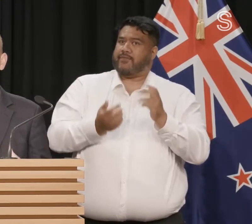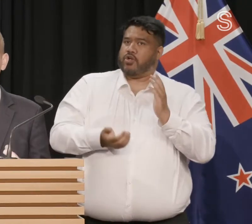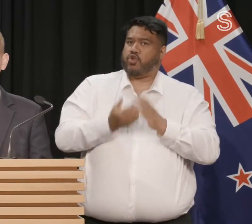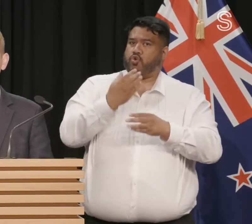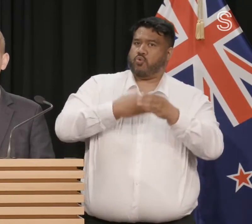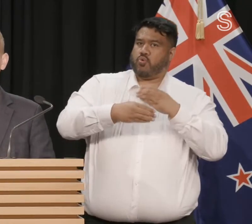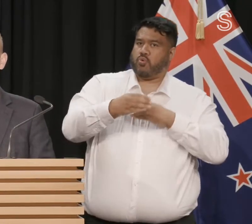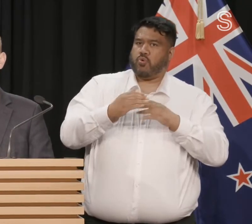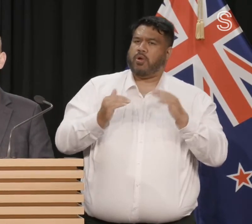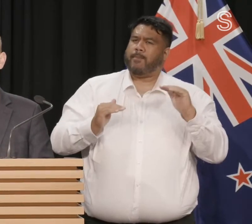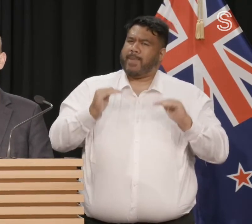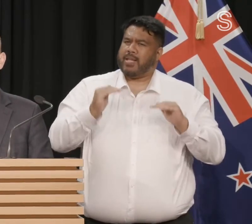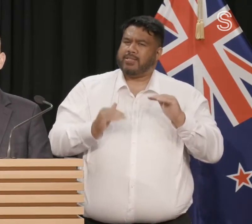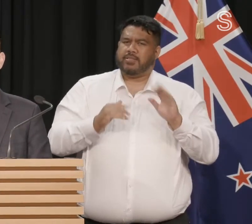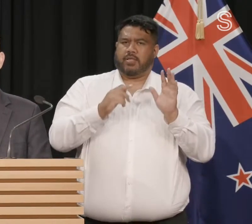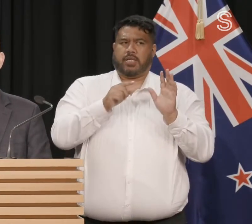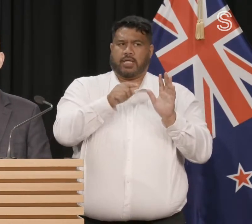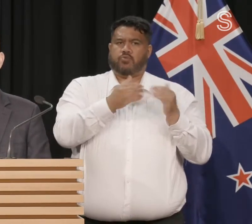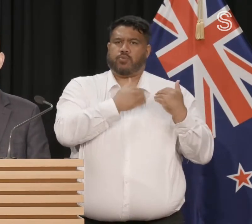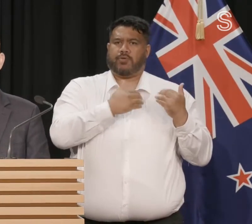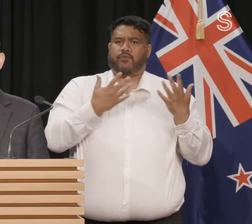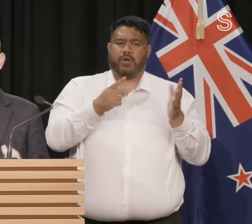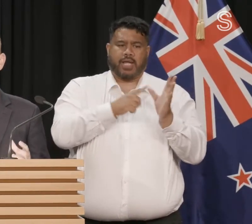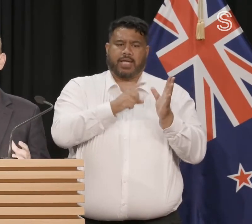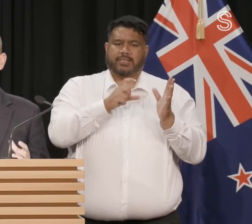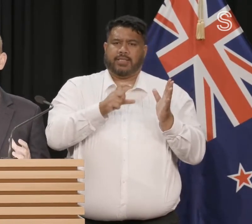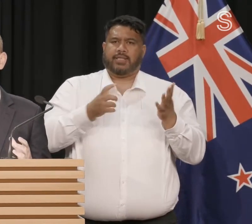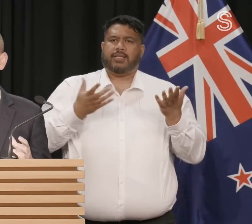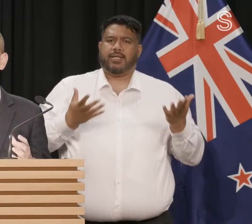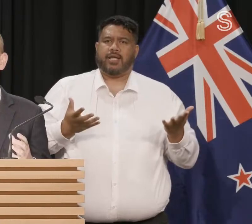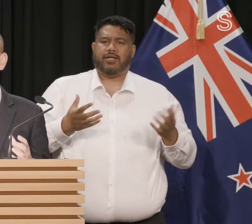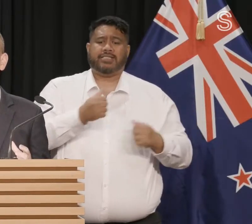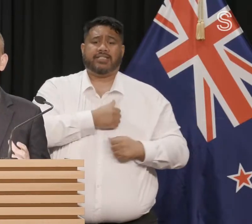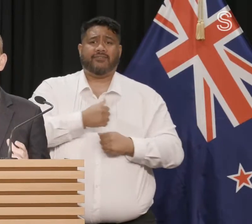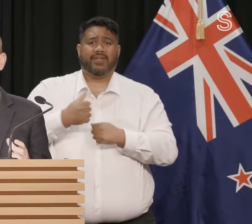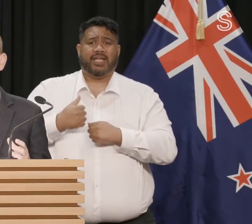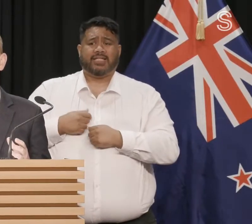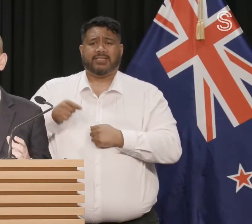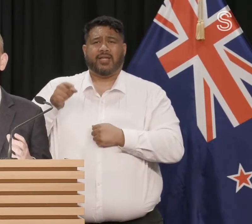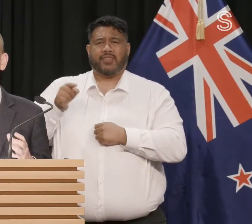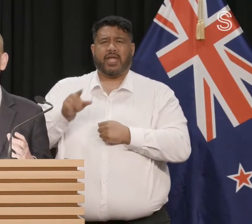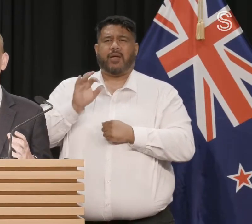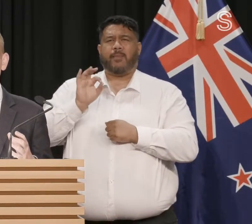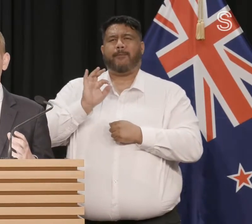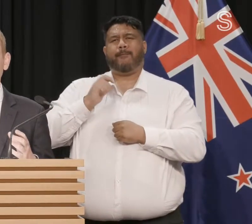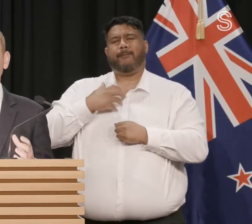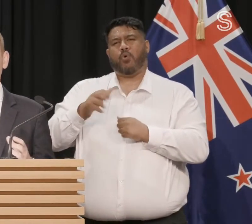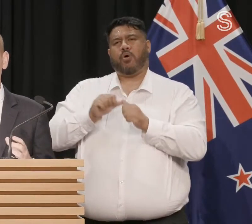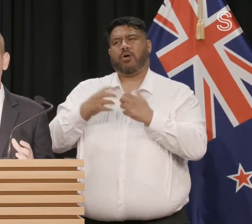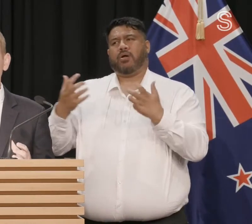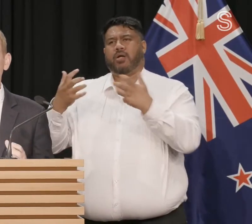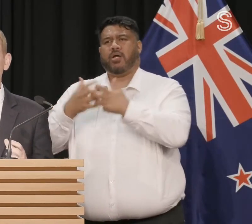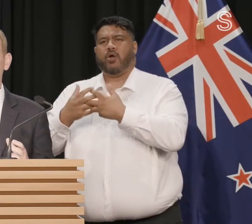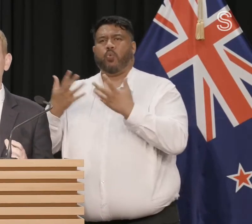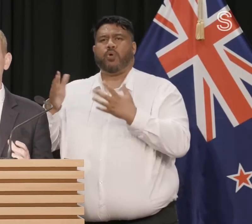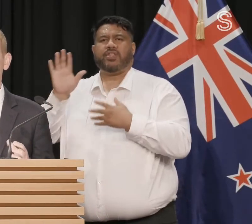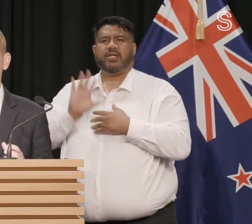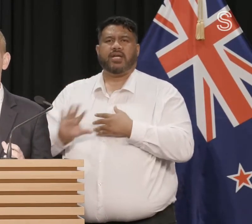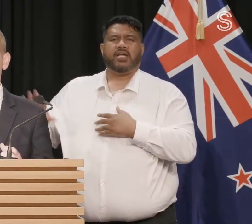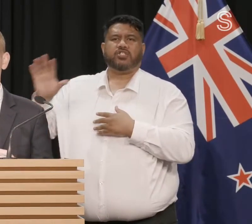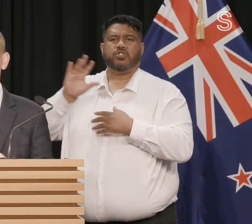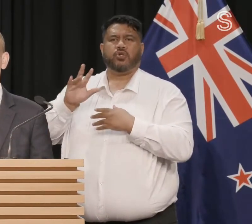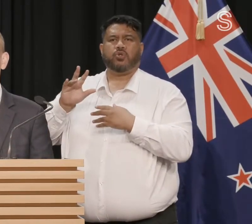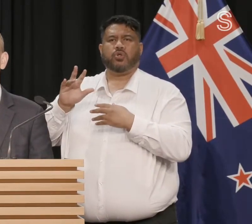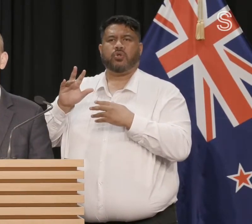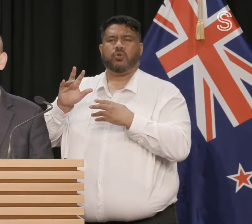a balance here. I made the decision that Defence, I think, was quite well aligned with some of the national security focus that